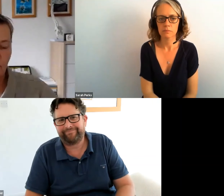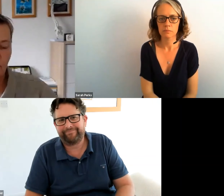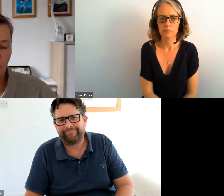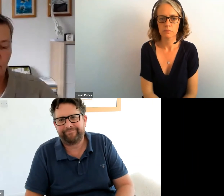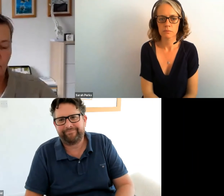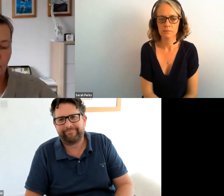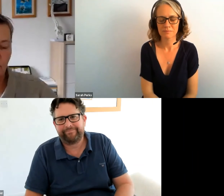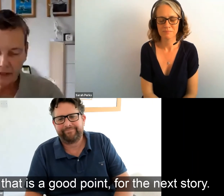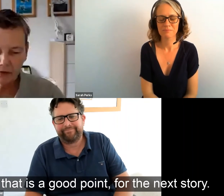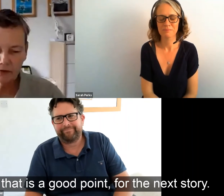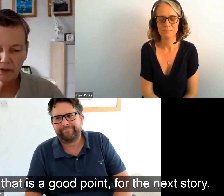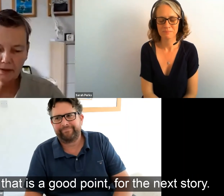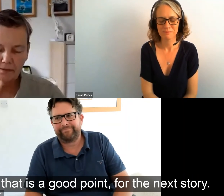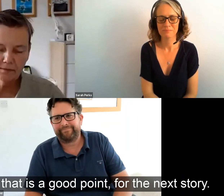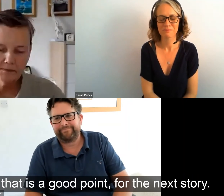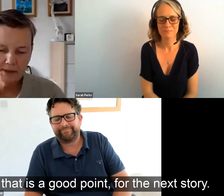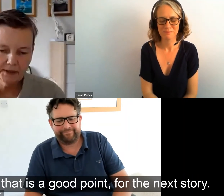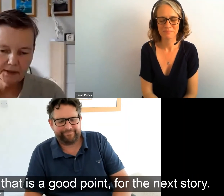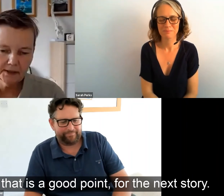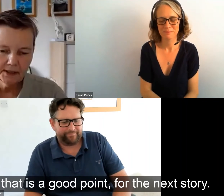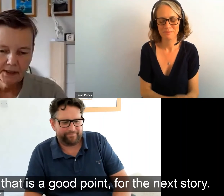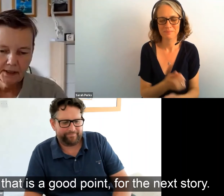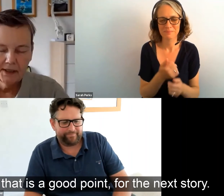Of course, it's a very good